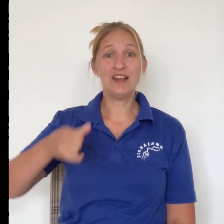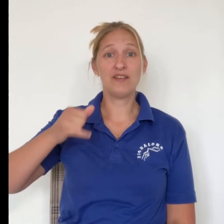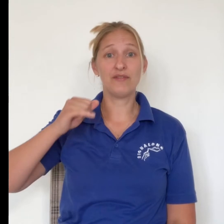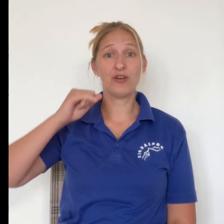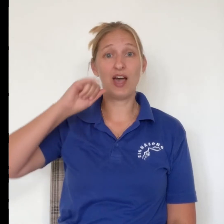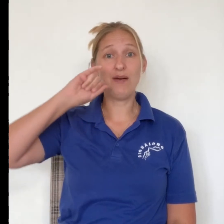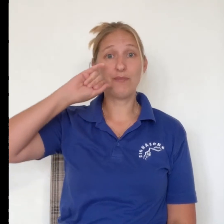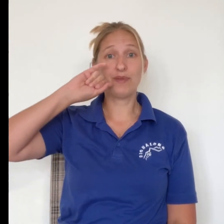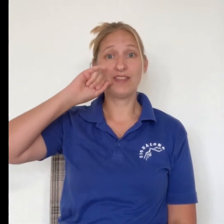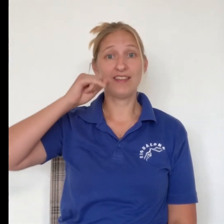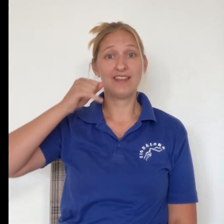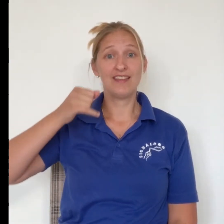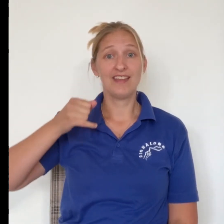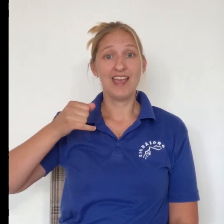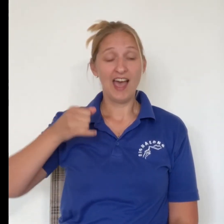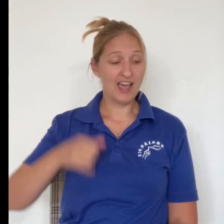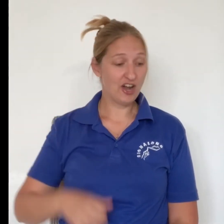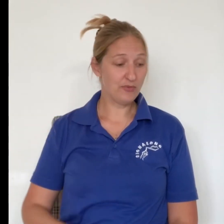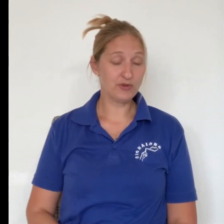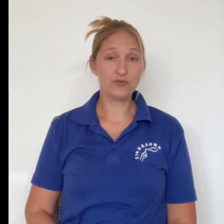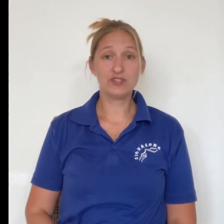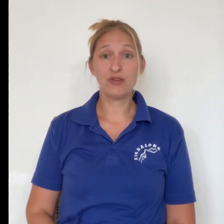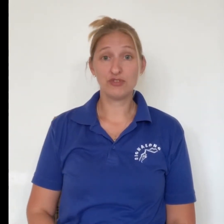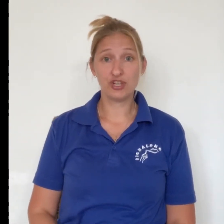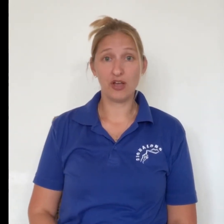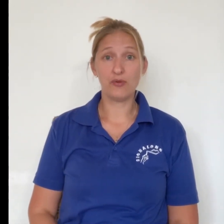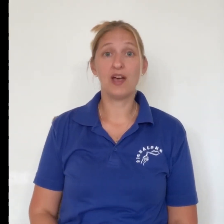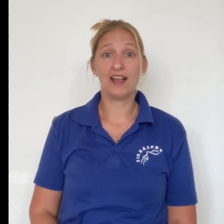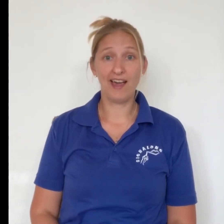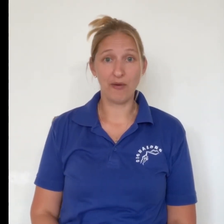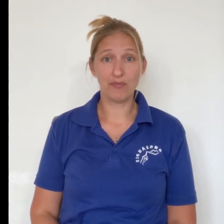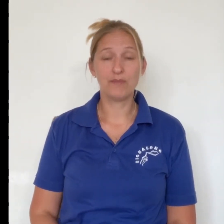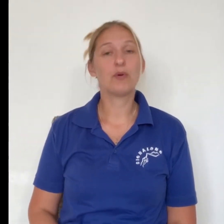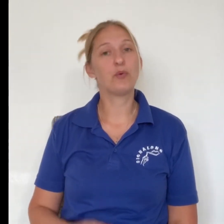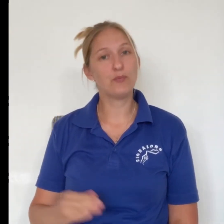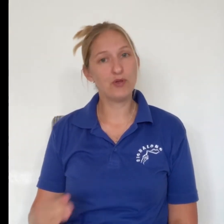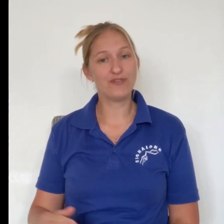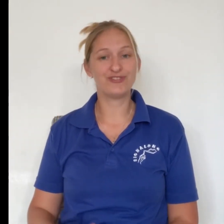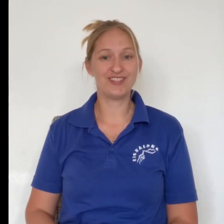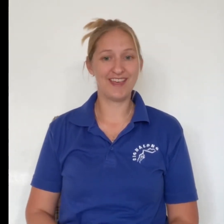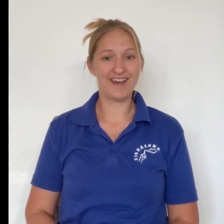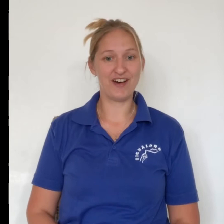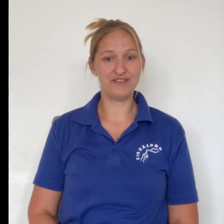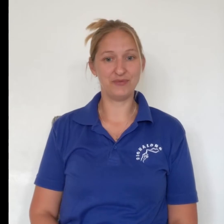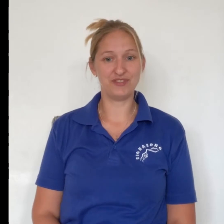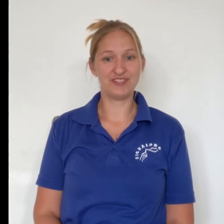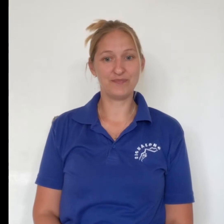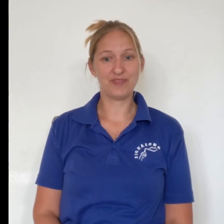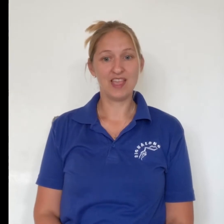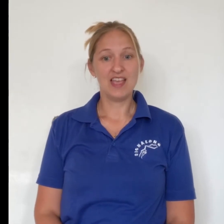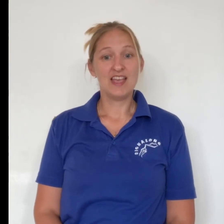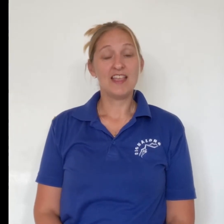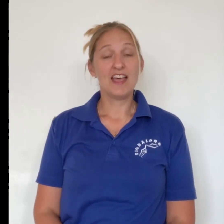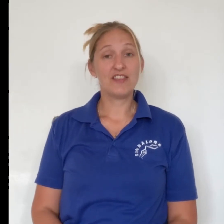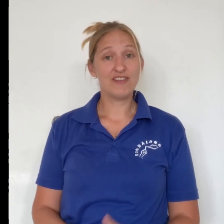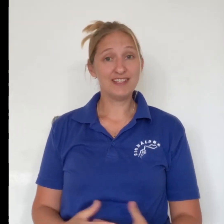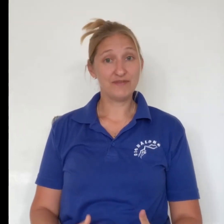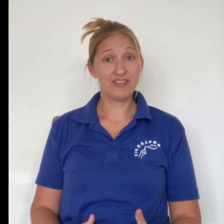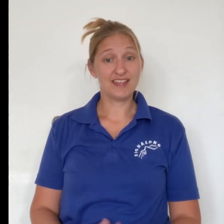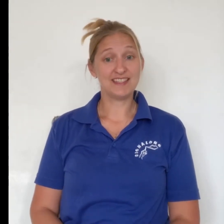for cup and I would also show a cup, but we'll move on to that afterwards. The reason for this is that